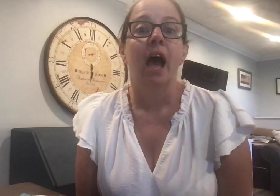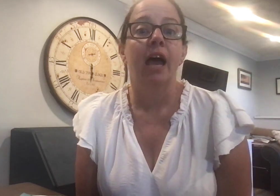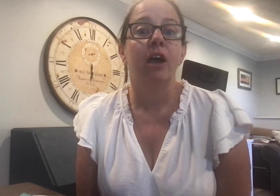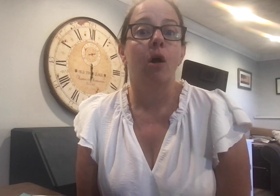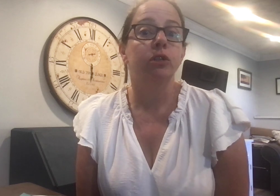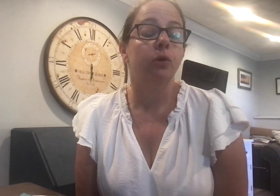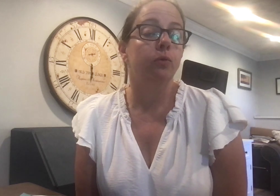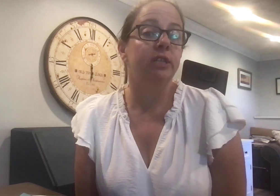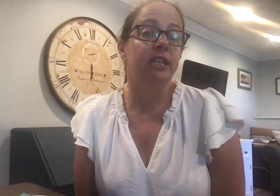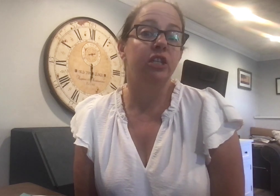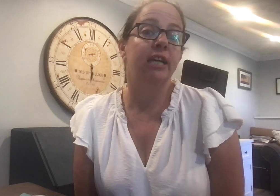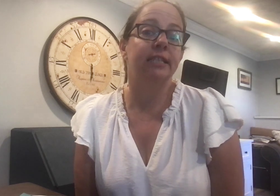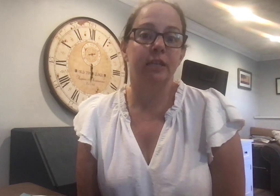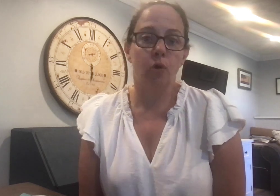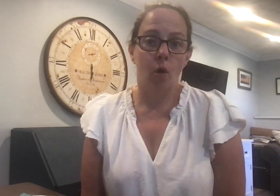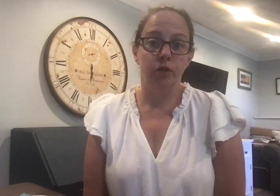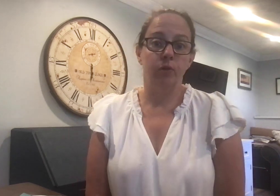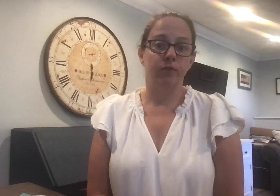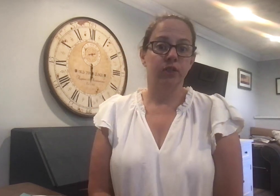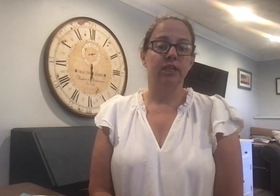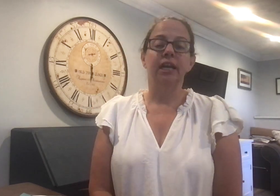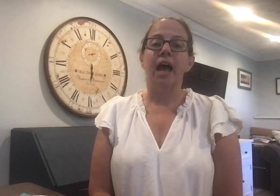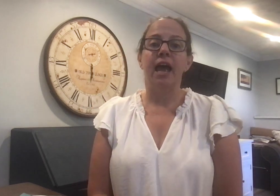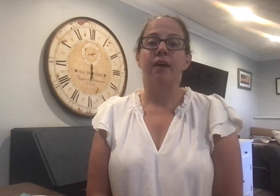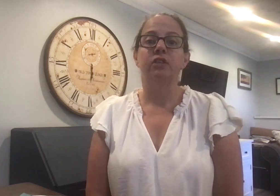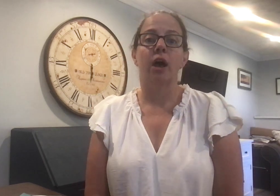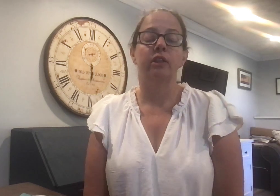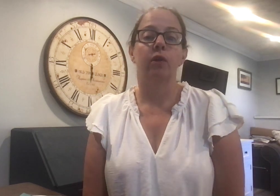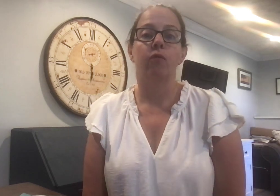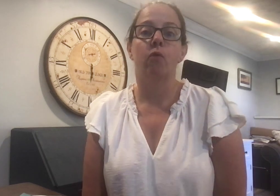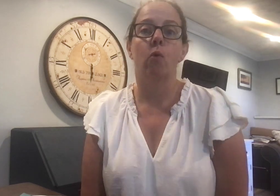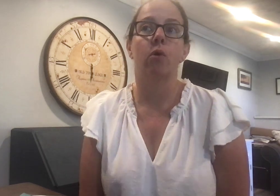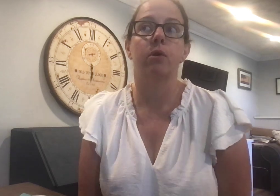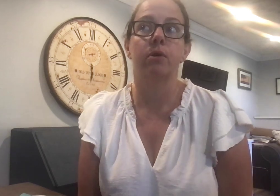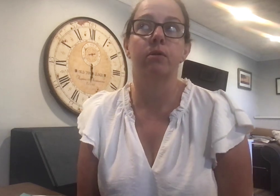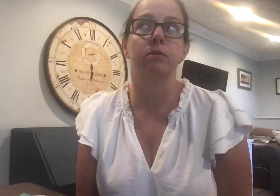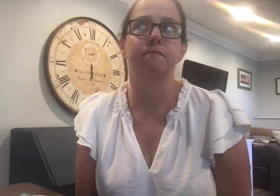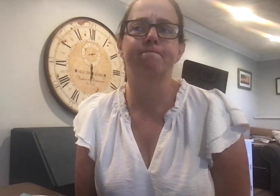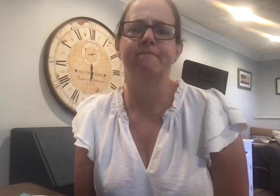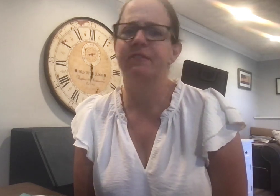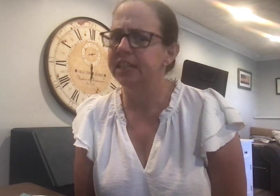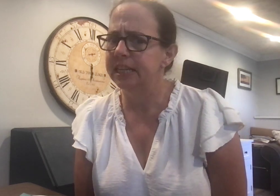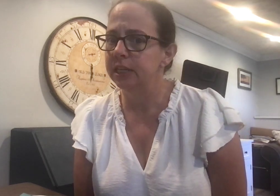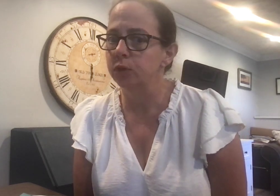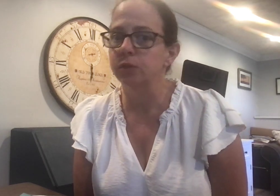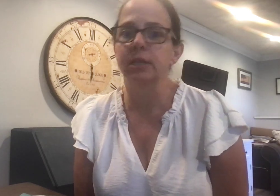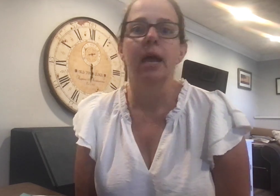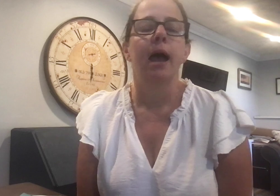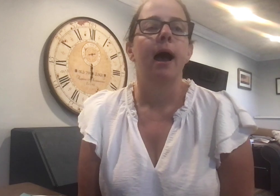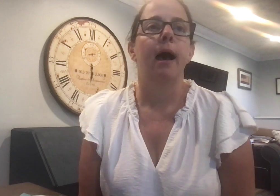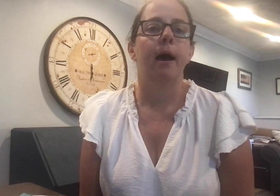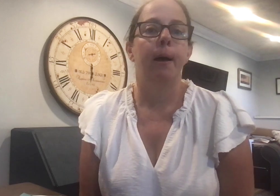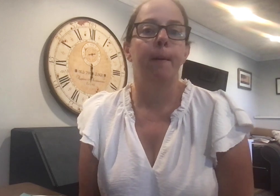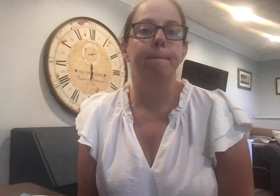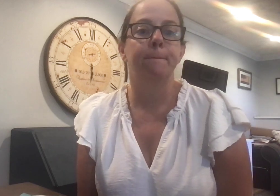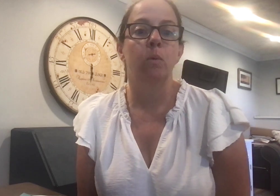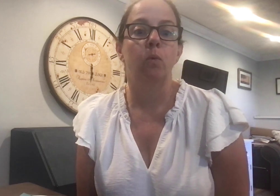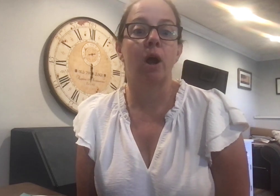I also teach at Seton Hall University. I have taught there for 15 years, where I